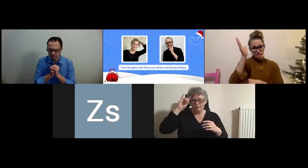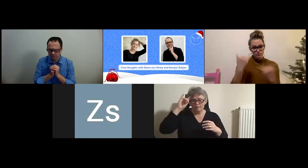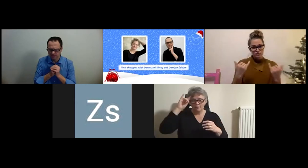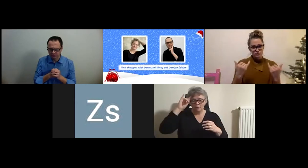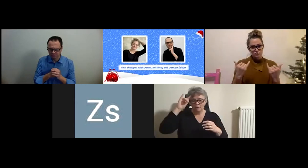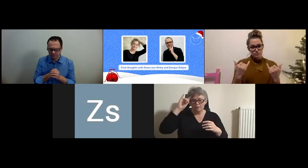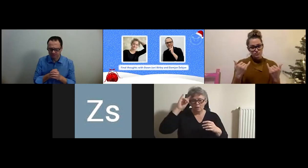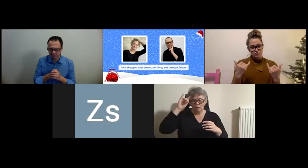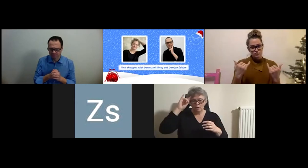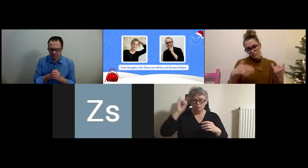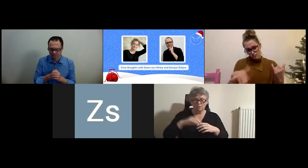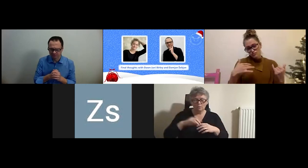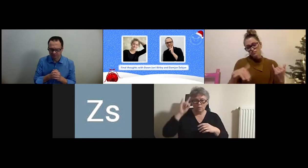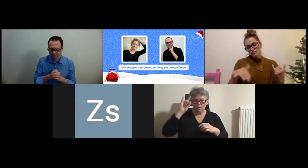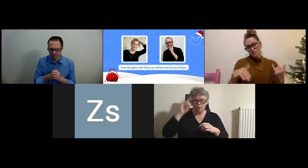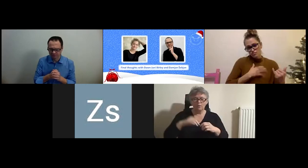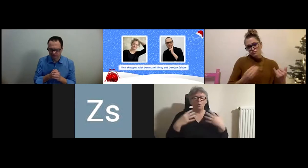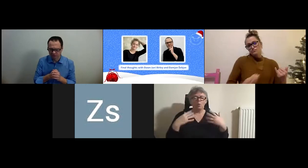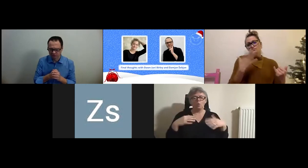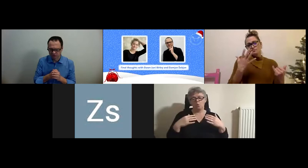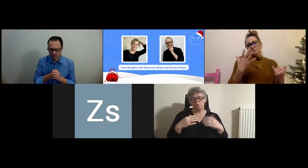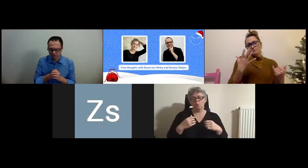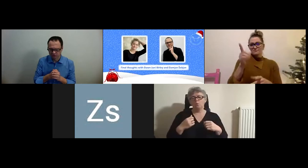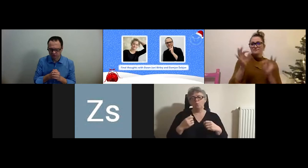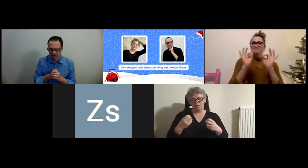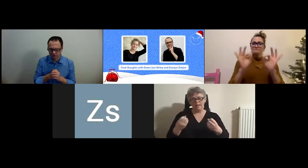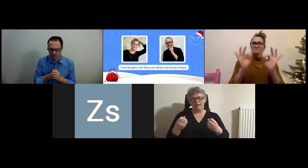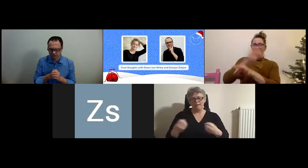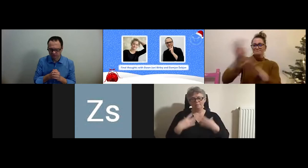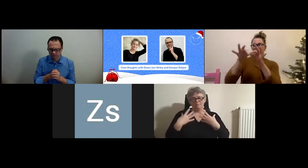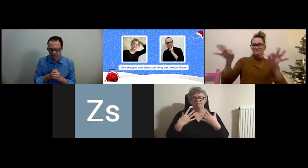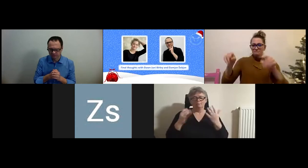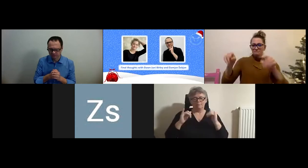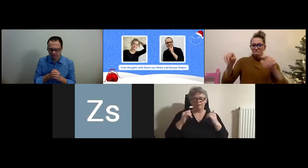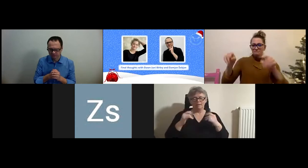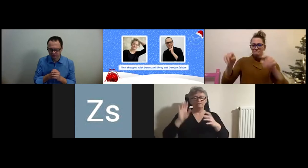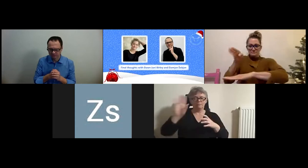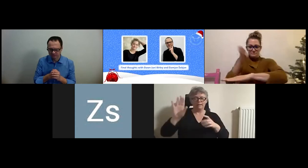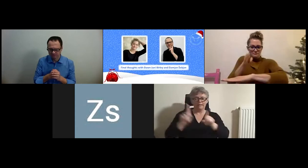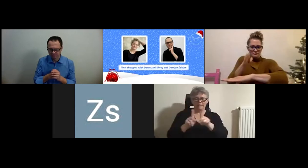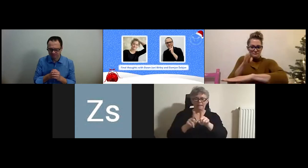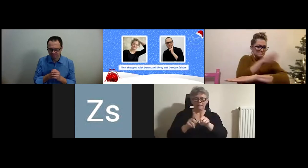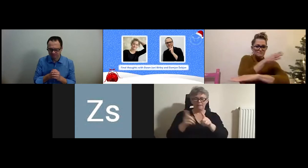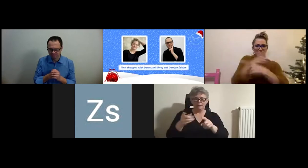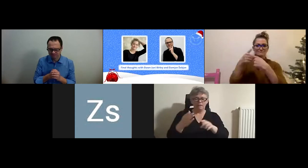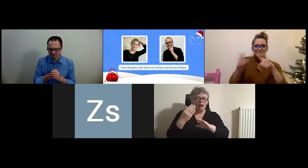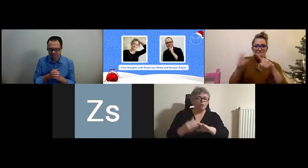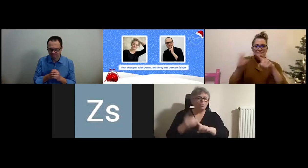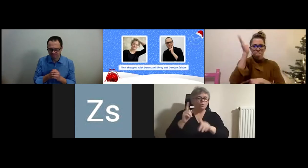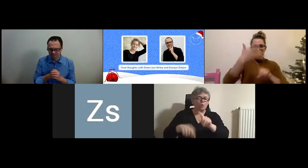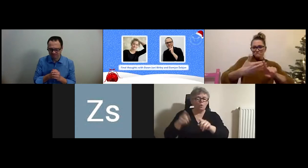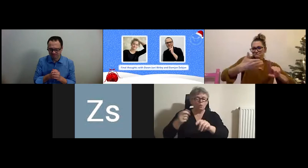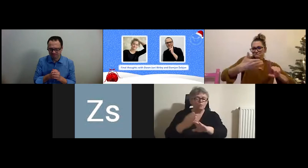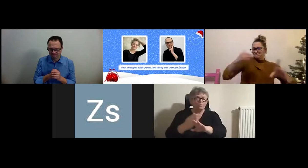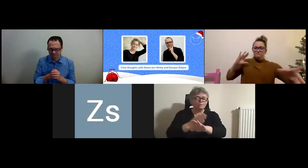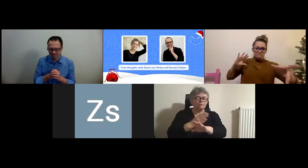And ending off with Miha's presentation was so inspiring. It was a beautiful way to end